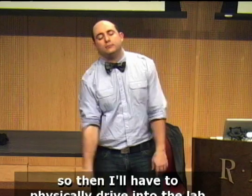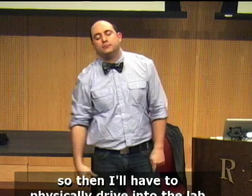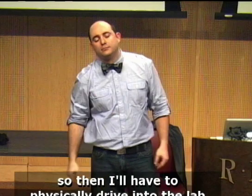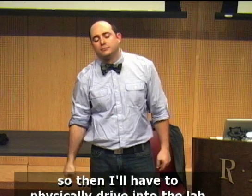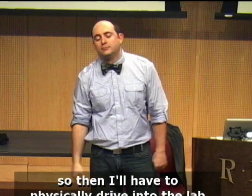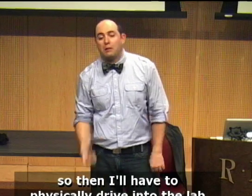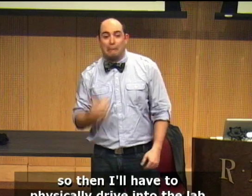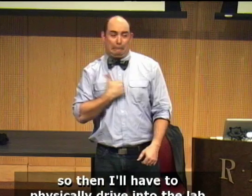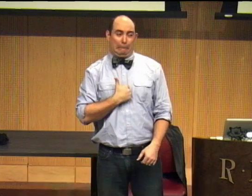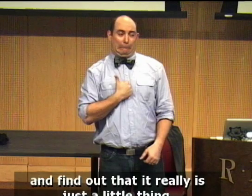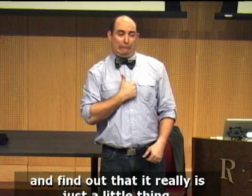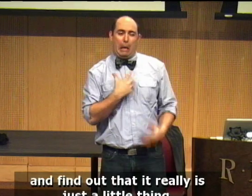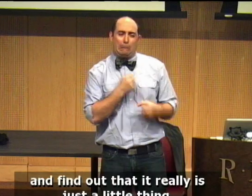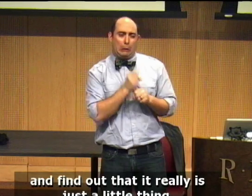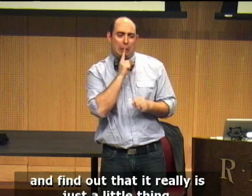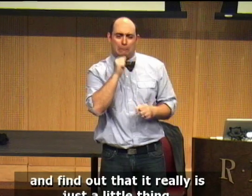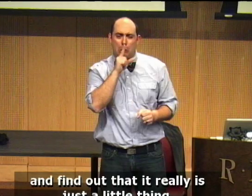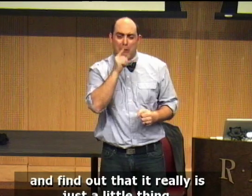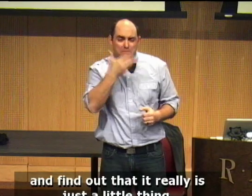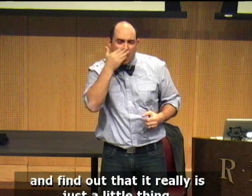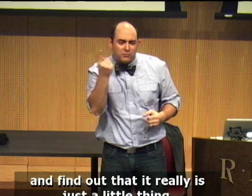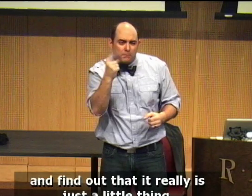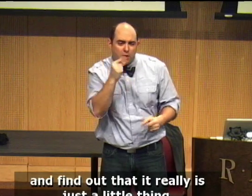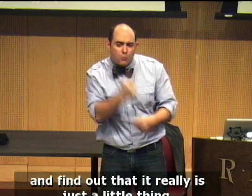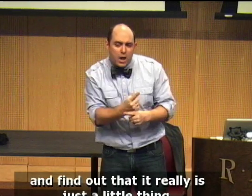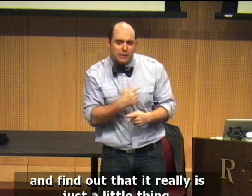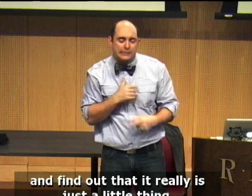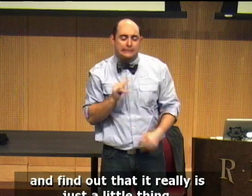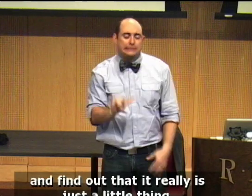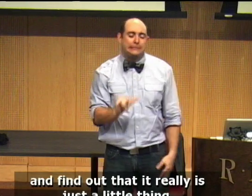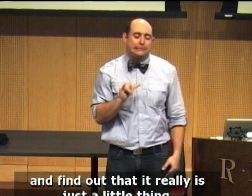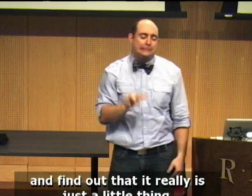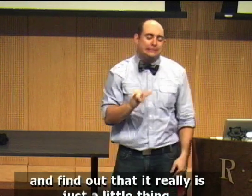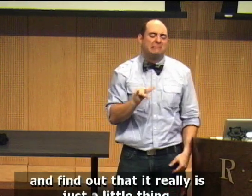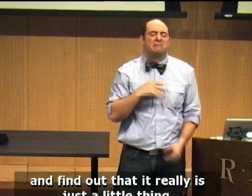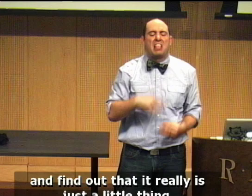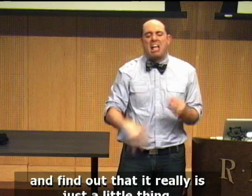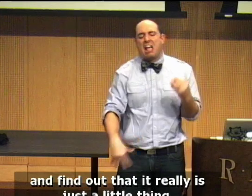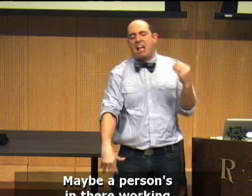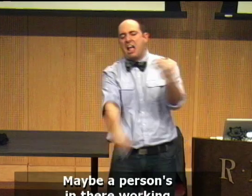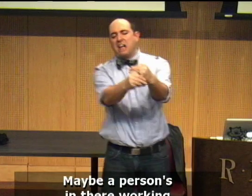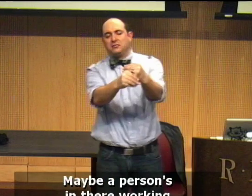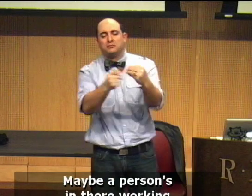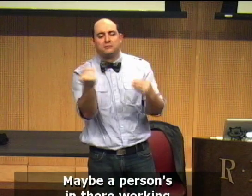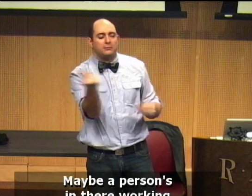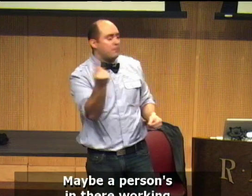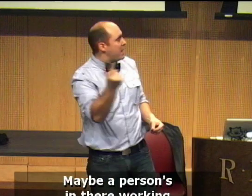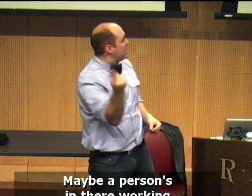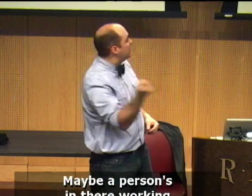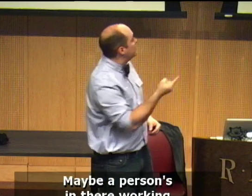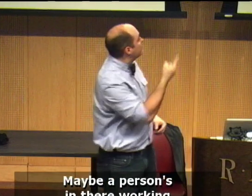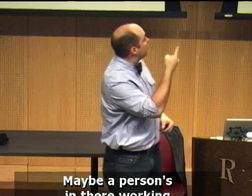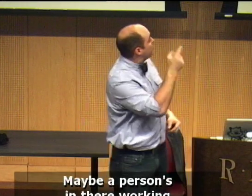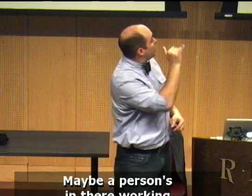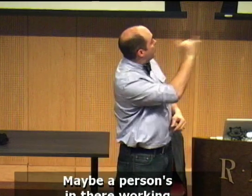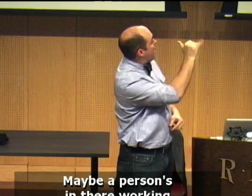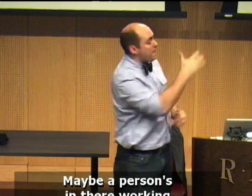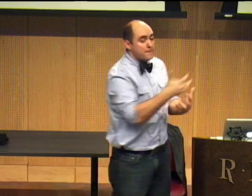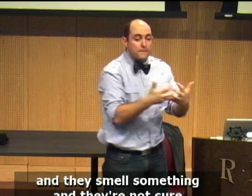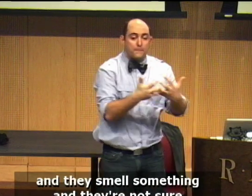the lab and find out that it really is just a little thing. Maybe a person's in there working and they smell something